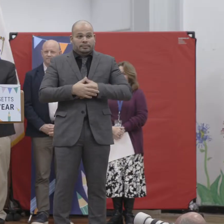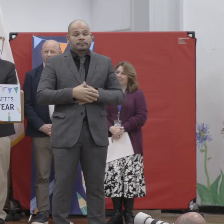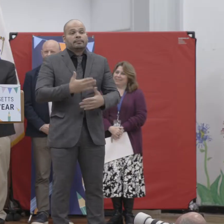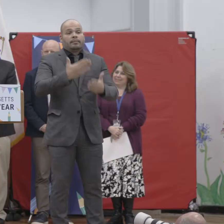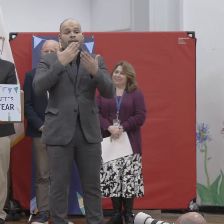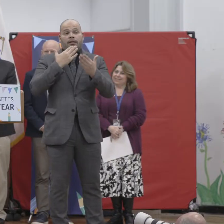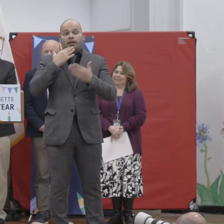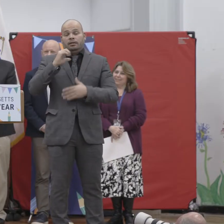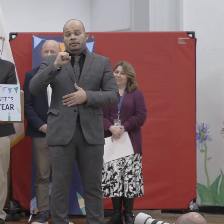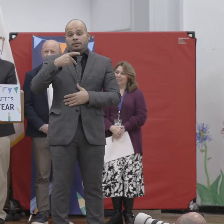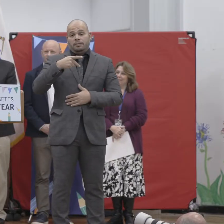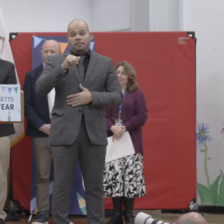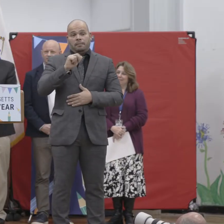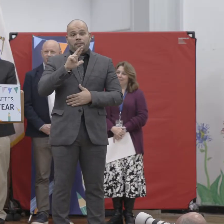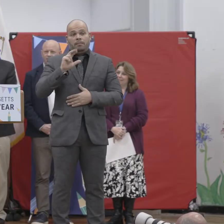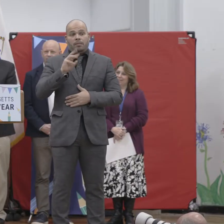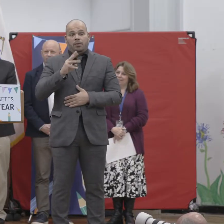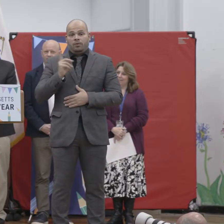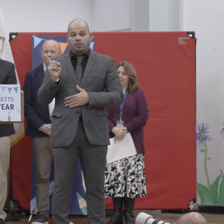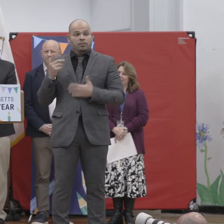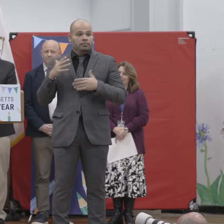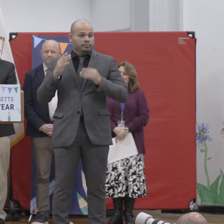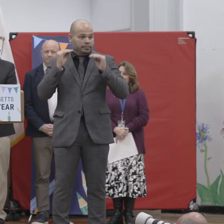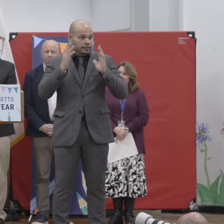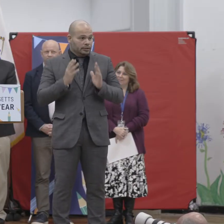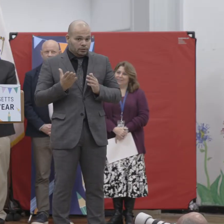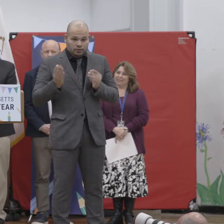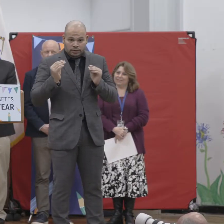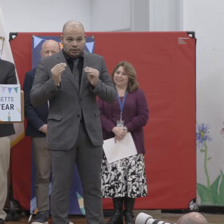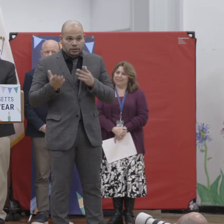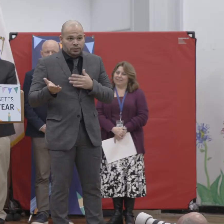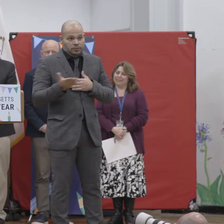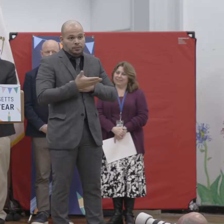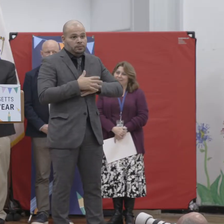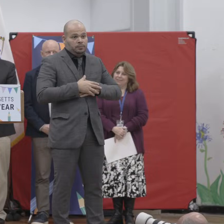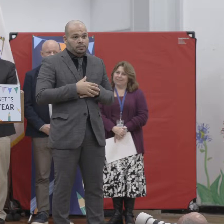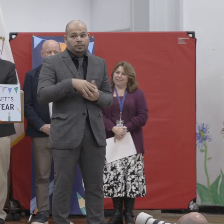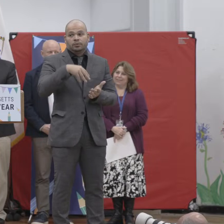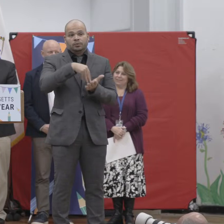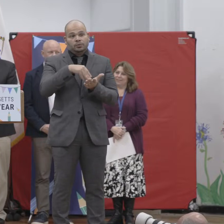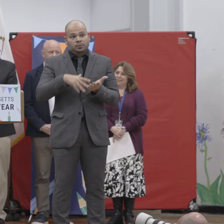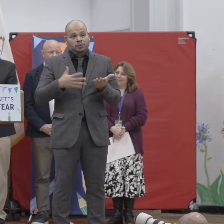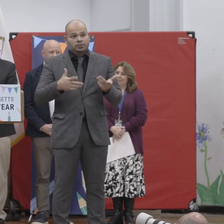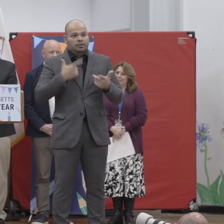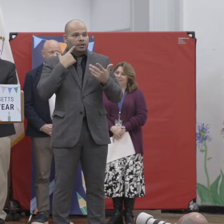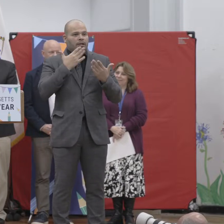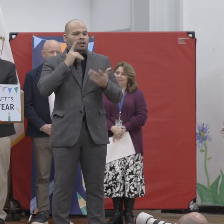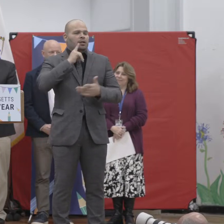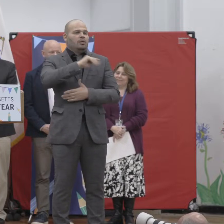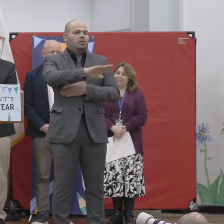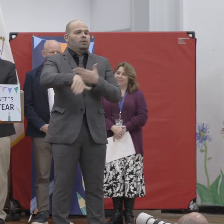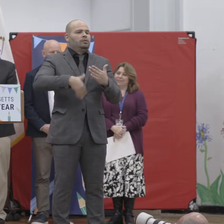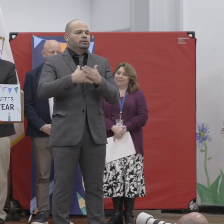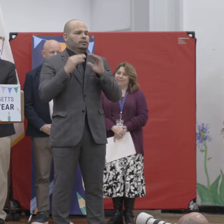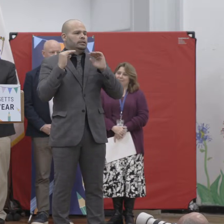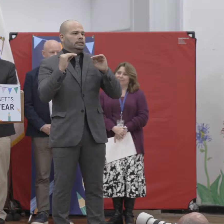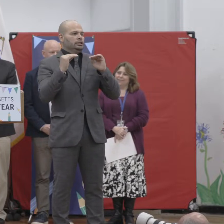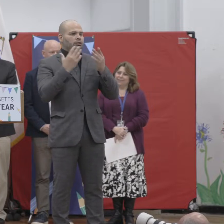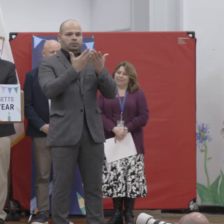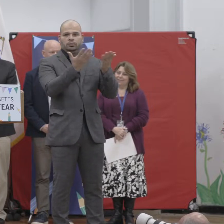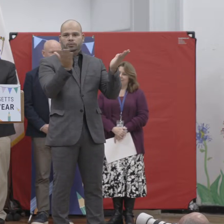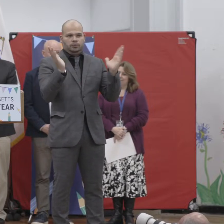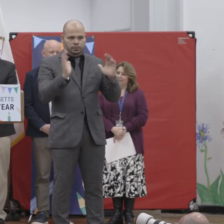Perry School. Thank you to all of our students and educators across the Commonwealth for representing what we all know